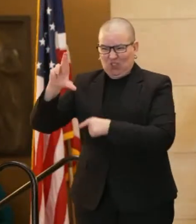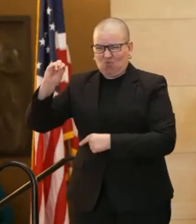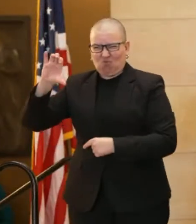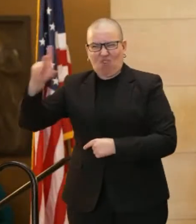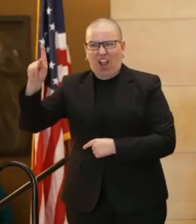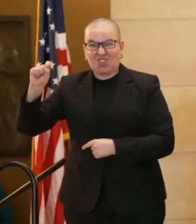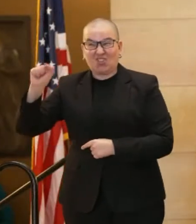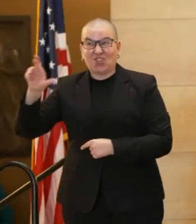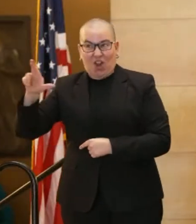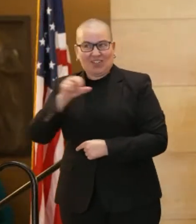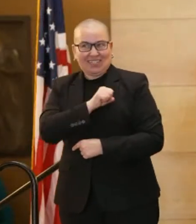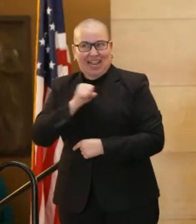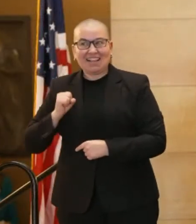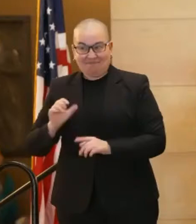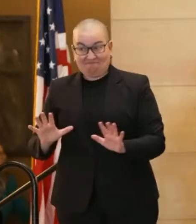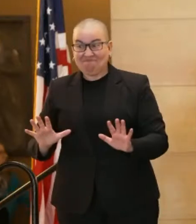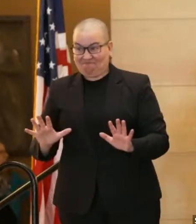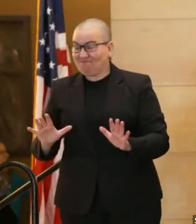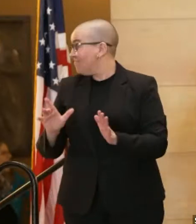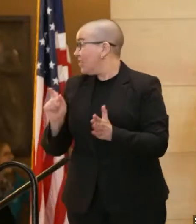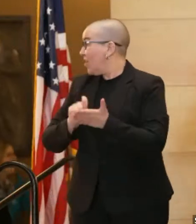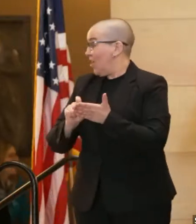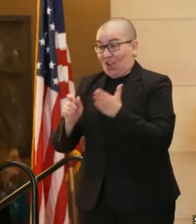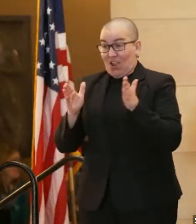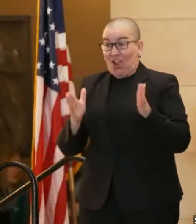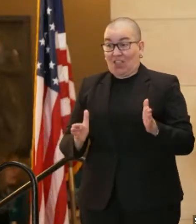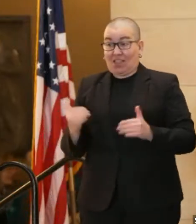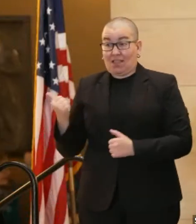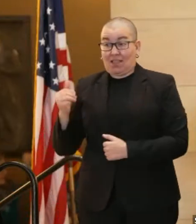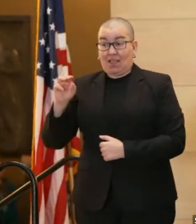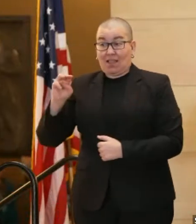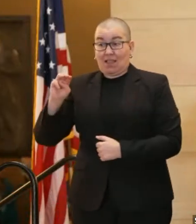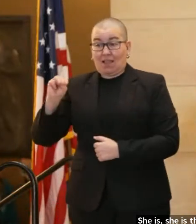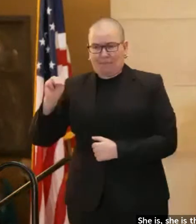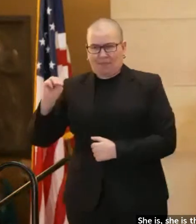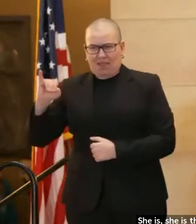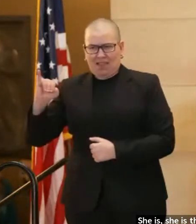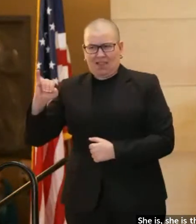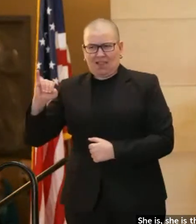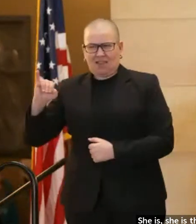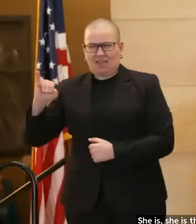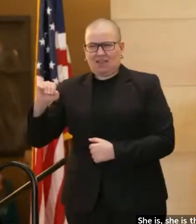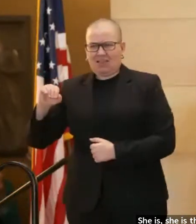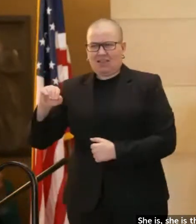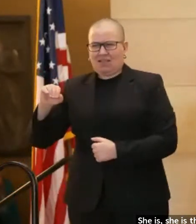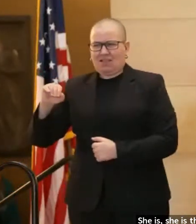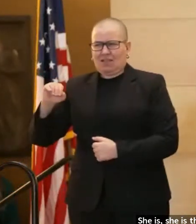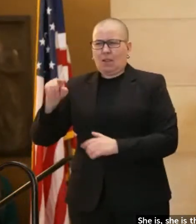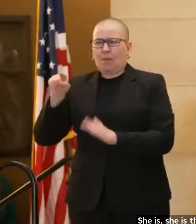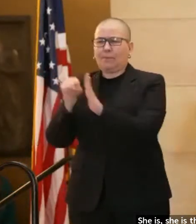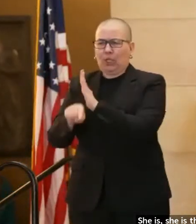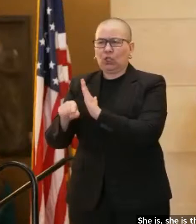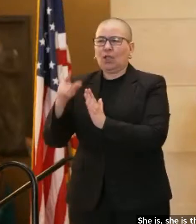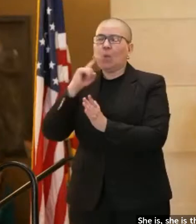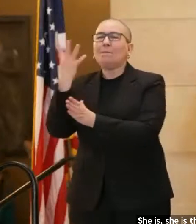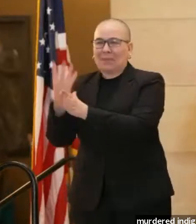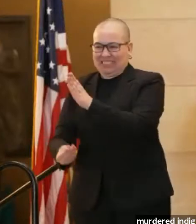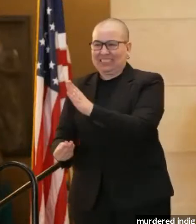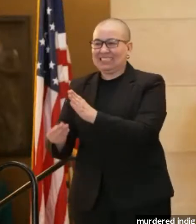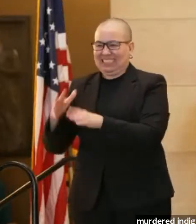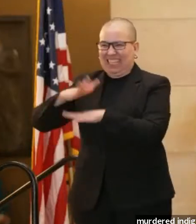She is the author that started the Missing and Murdered Indigenous Relatives work that turned into an office.